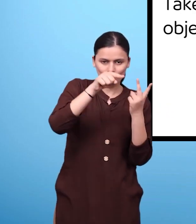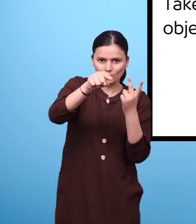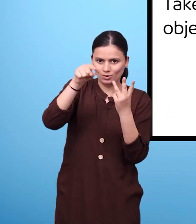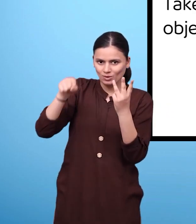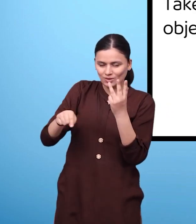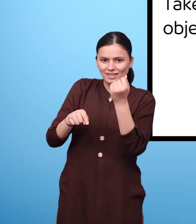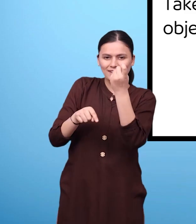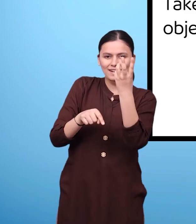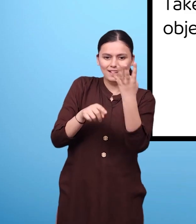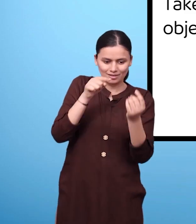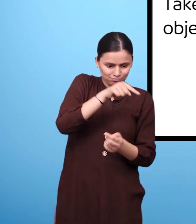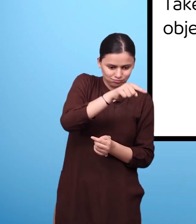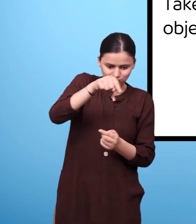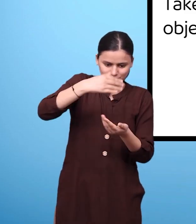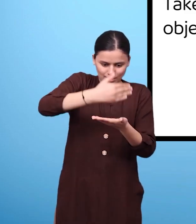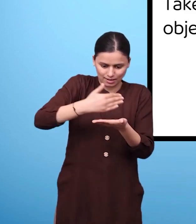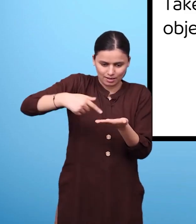with 4 faces.